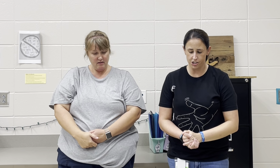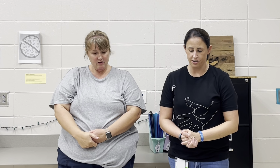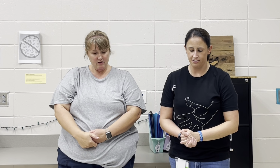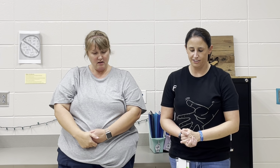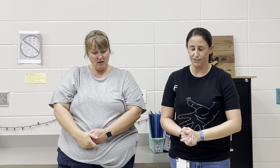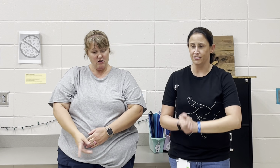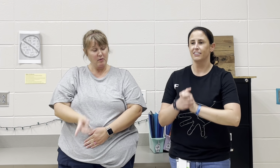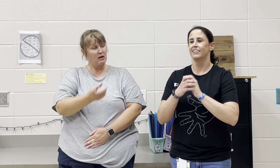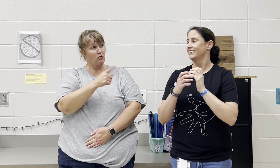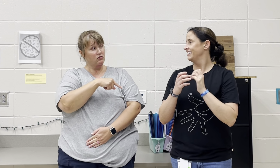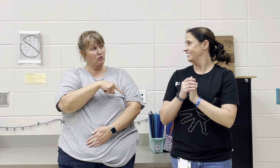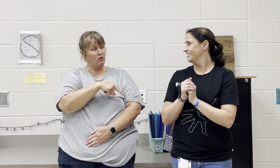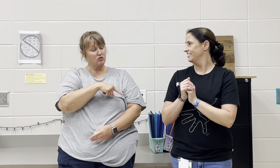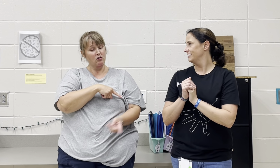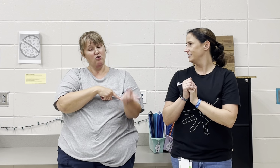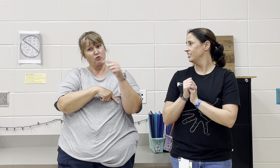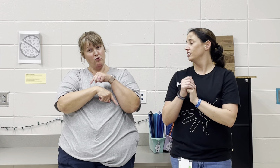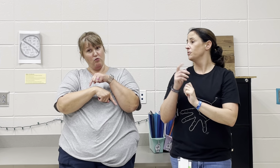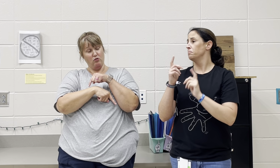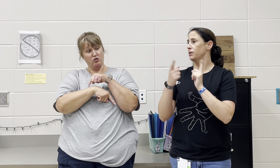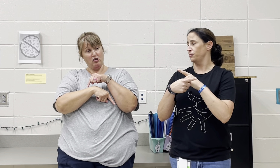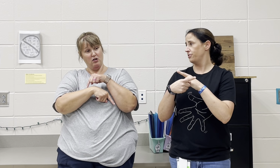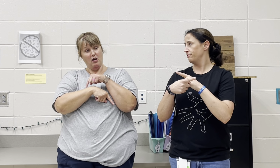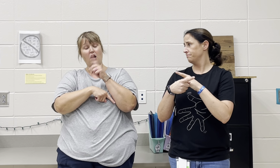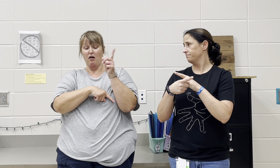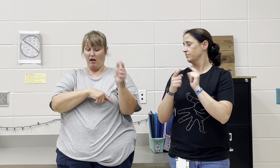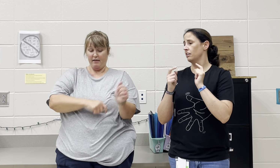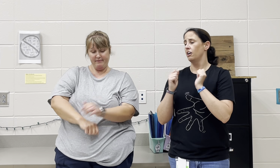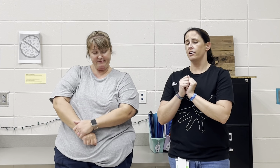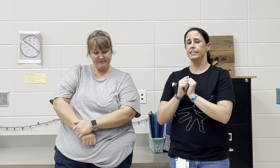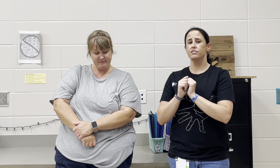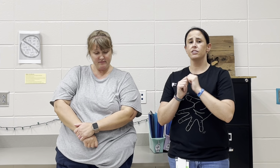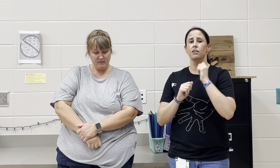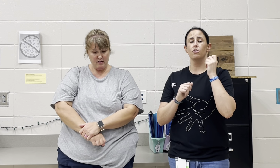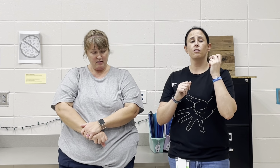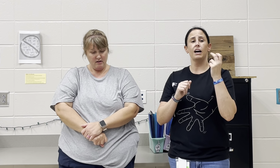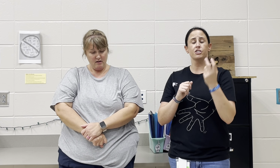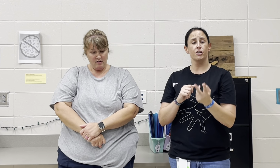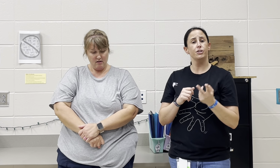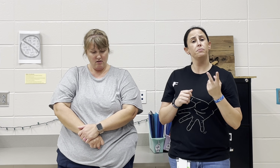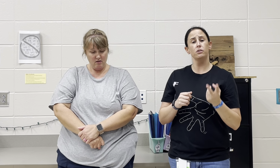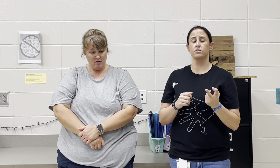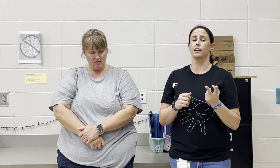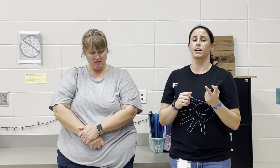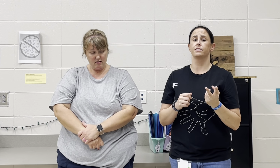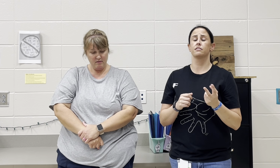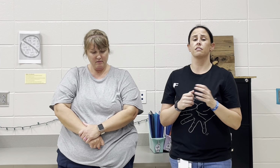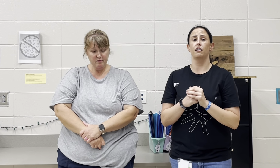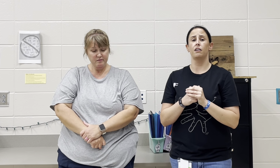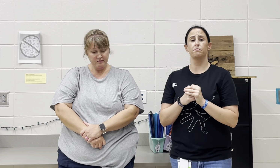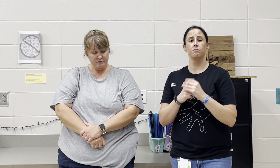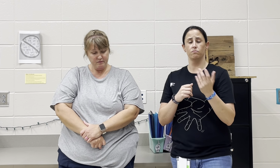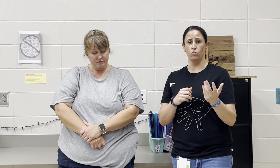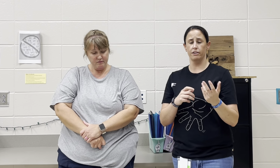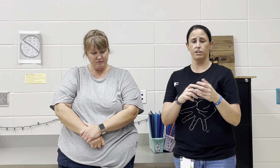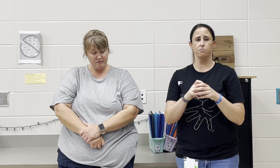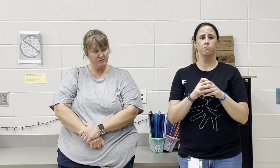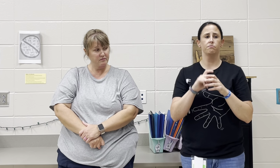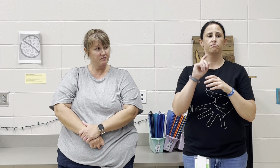Culture. Oh, So an old school culture or new school culture? both. Okay. All right, so I showed you both signs. One of them,